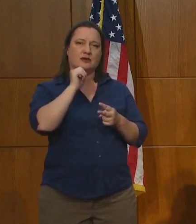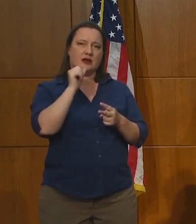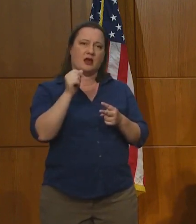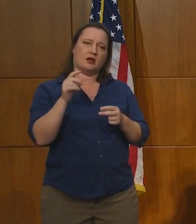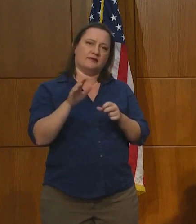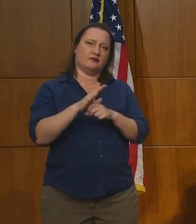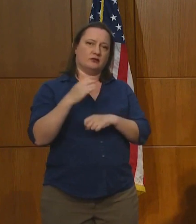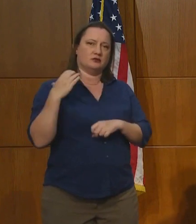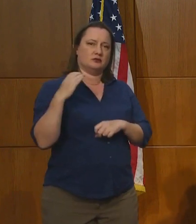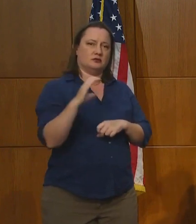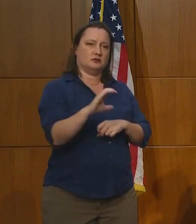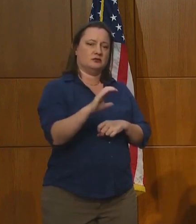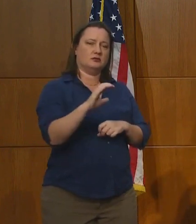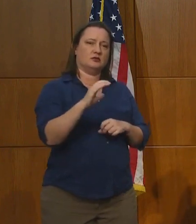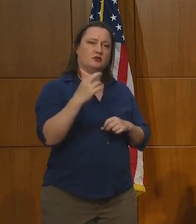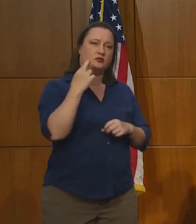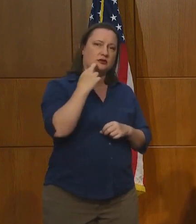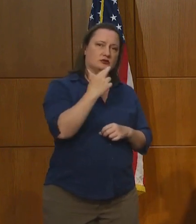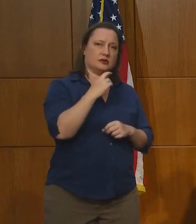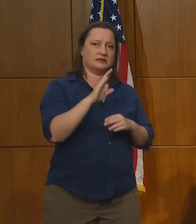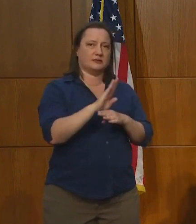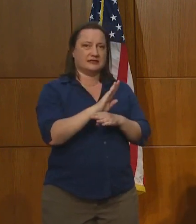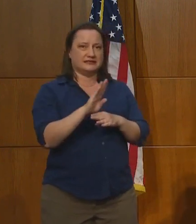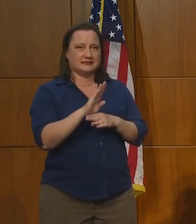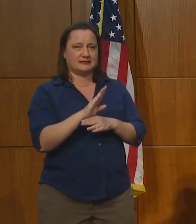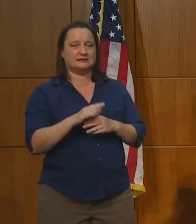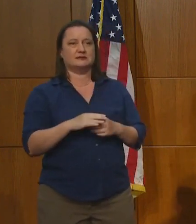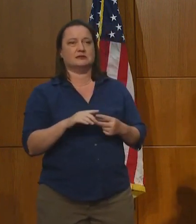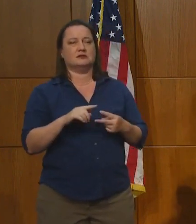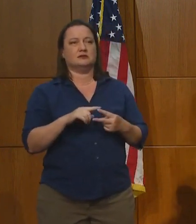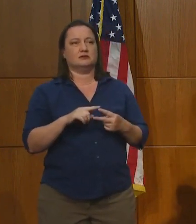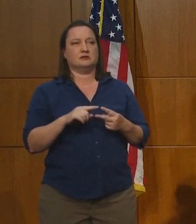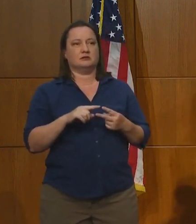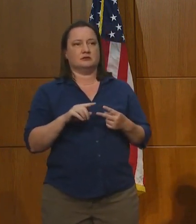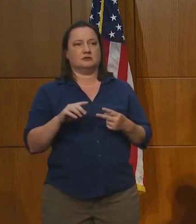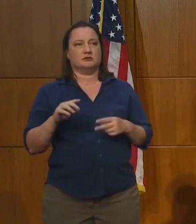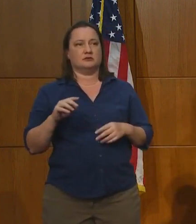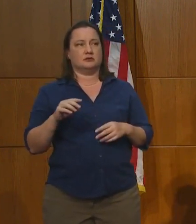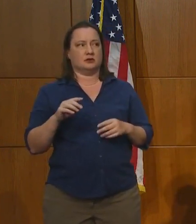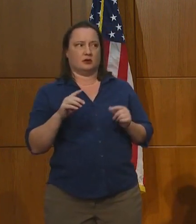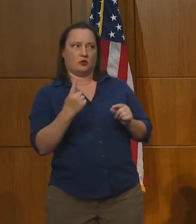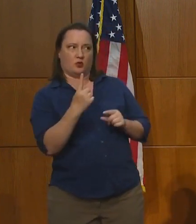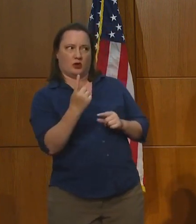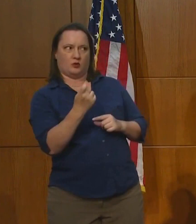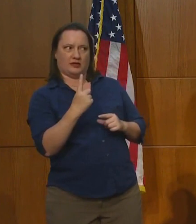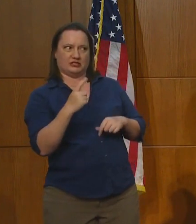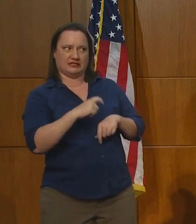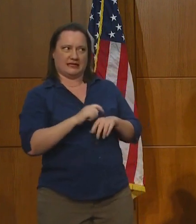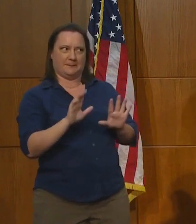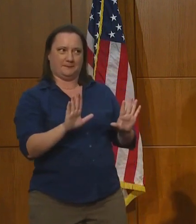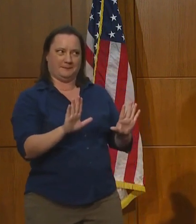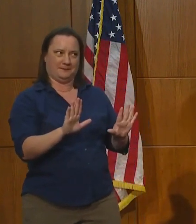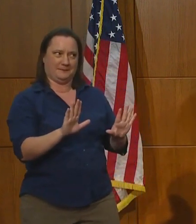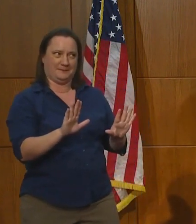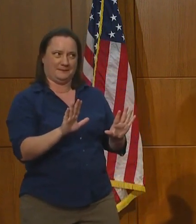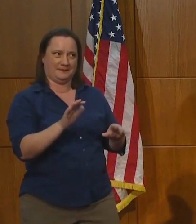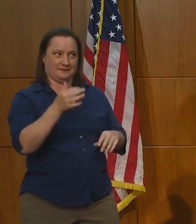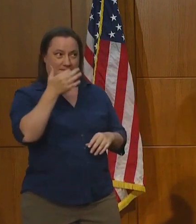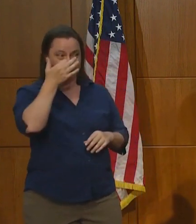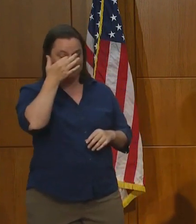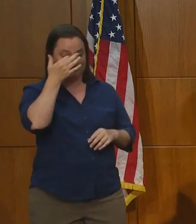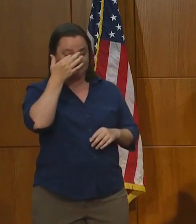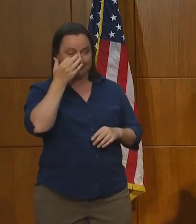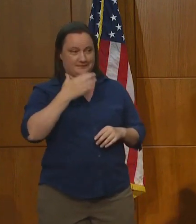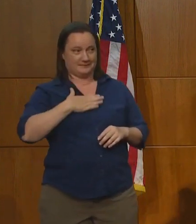places where the health department maybe isn't going to come in? And secondly, are you looking at Can we do one question at a time? I